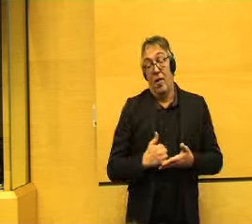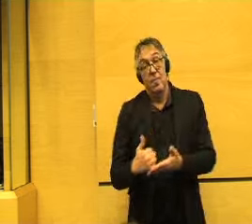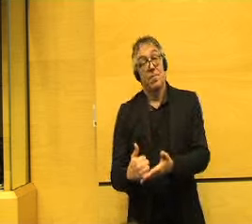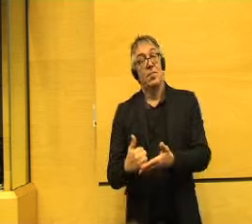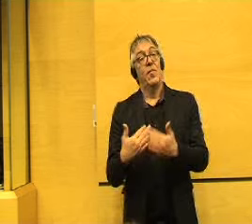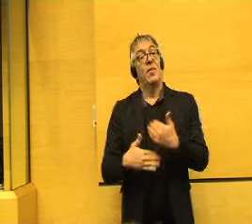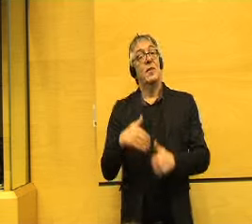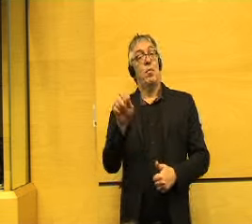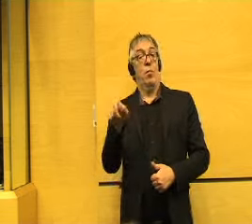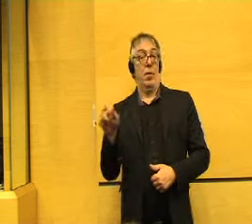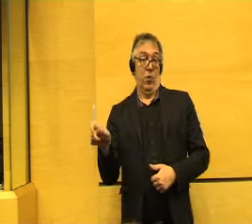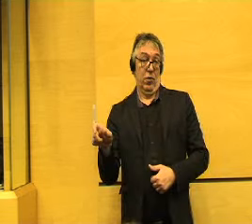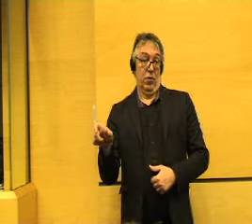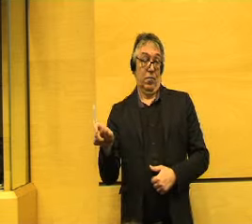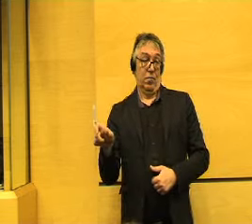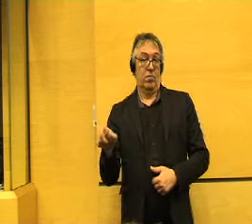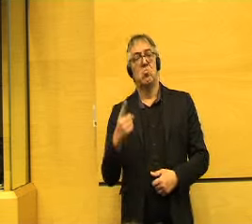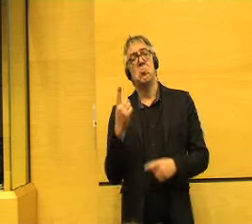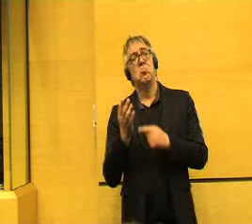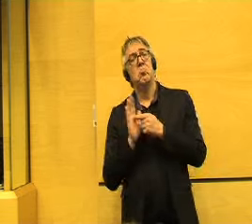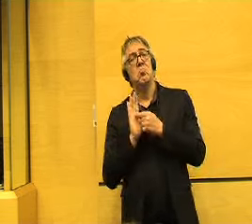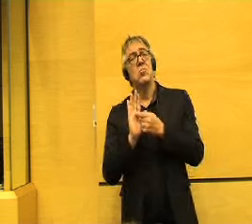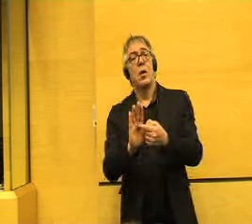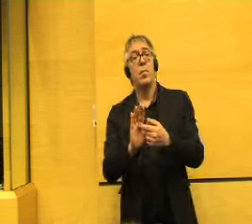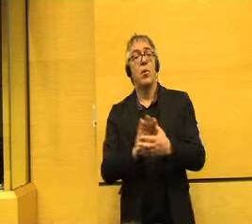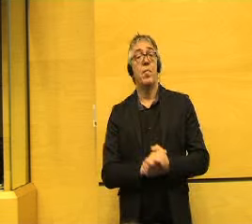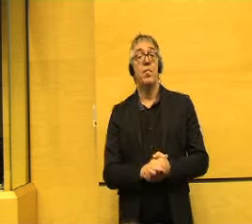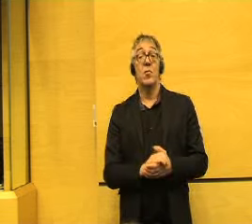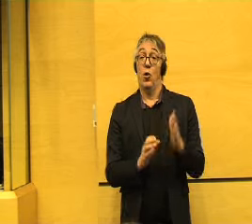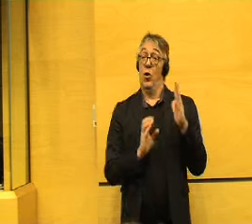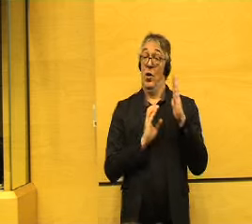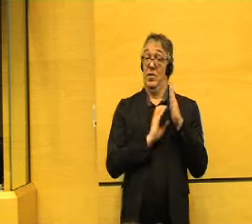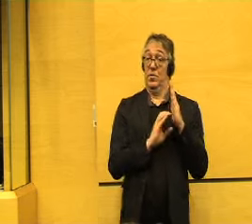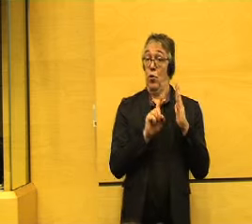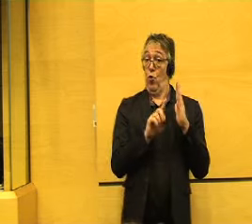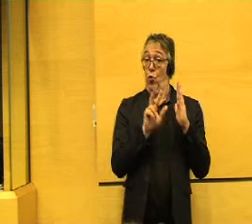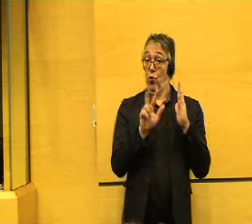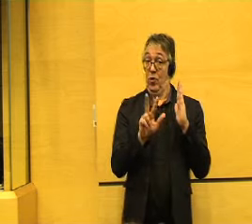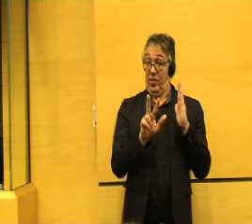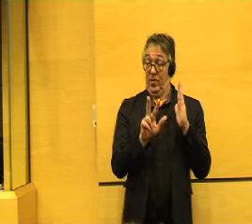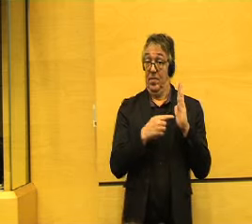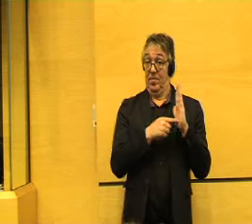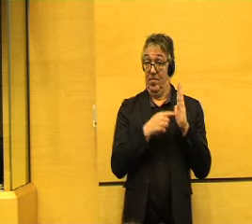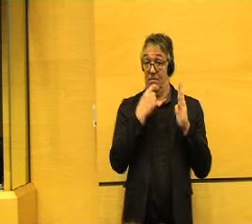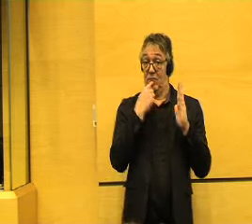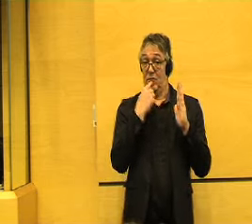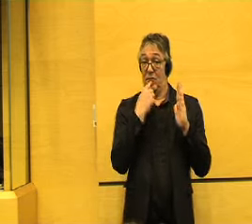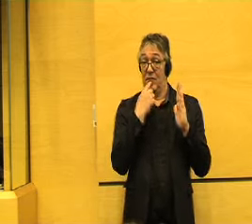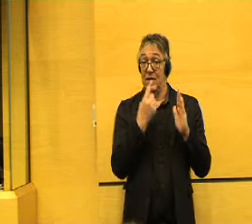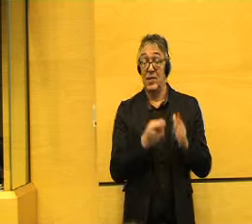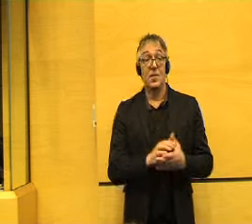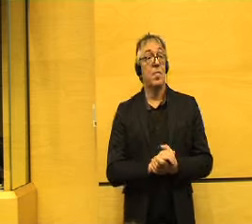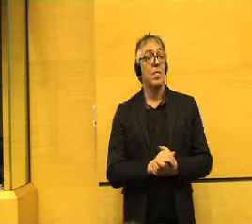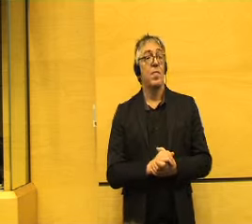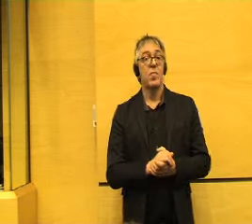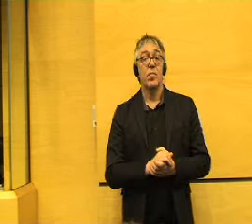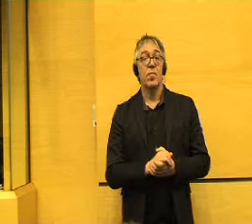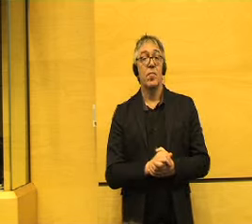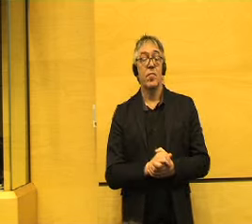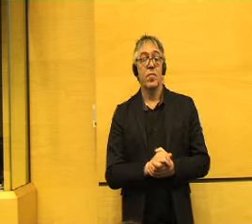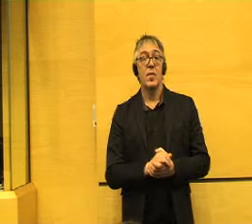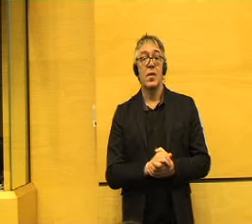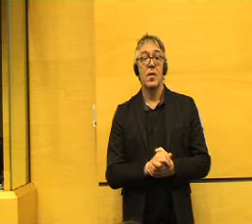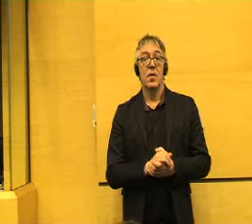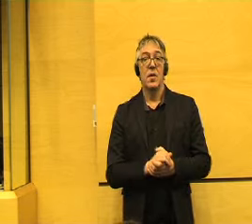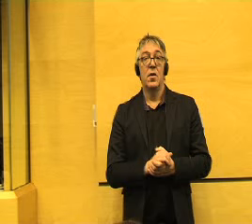judicial proceedings. For example, Section 13 requires the inquiry official, public